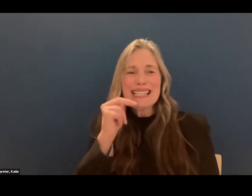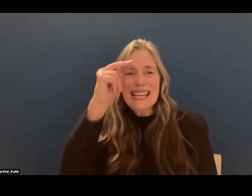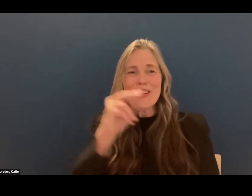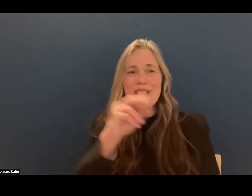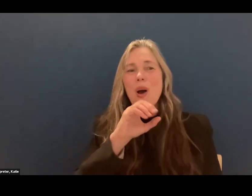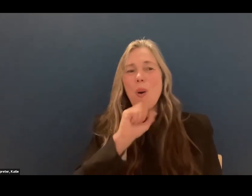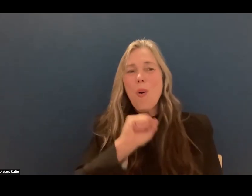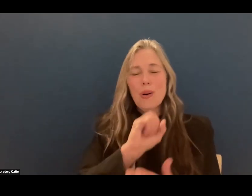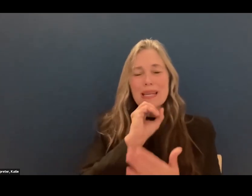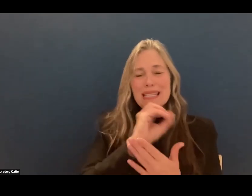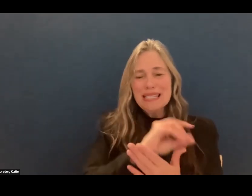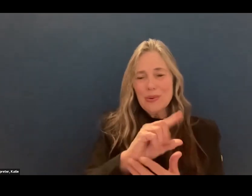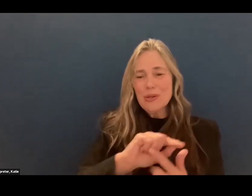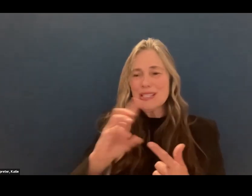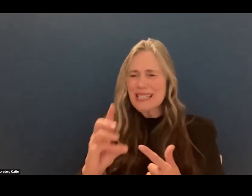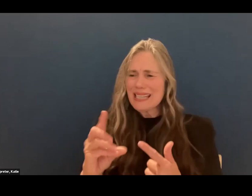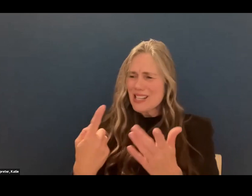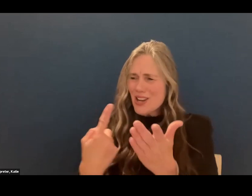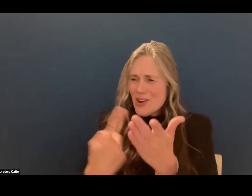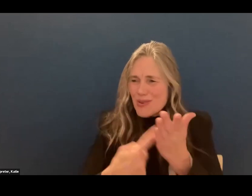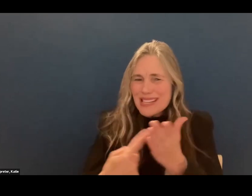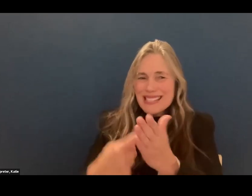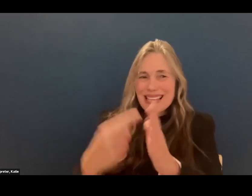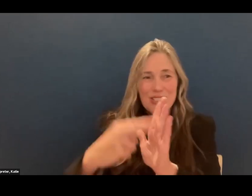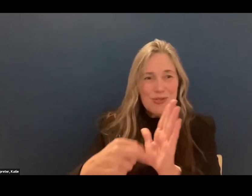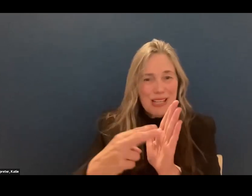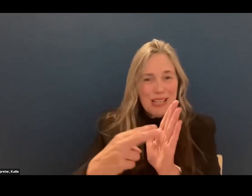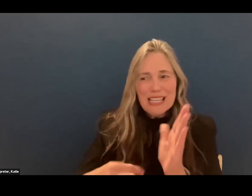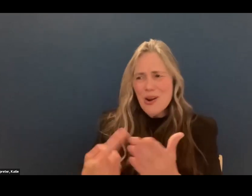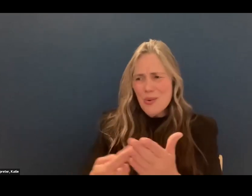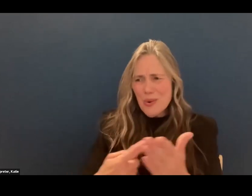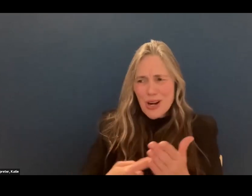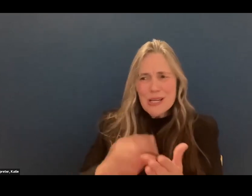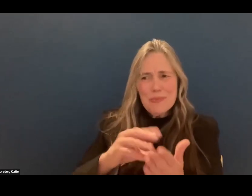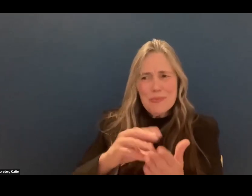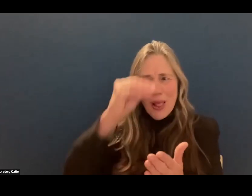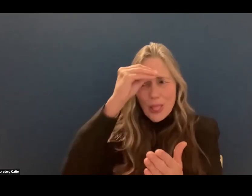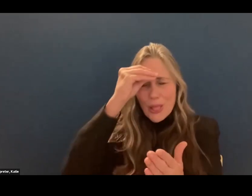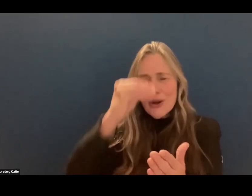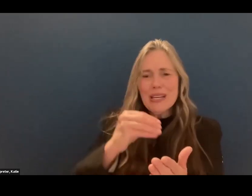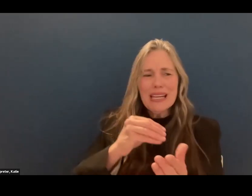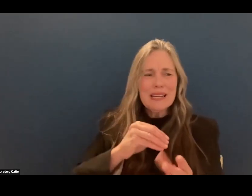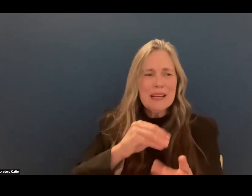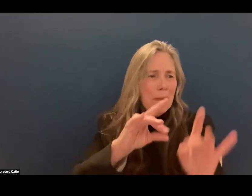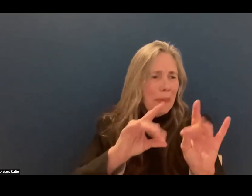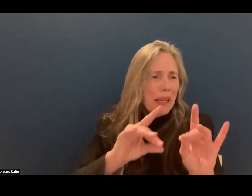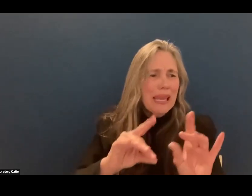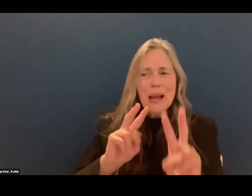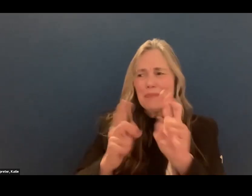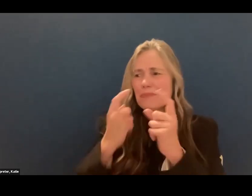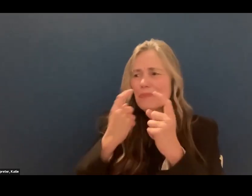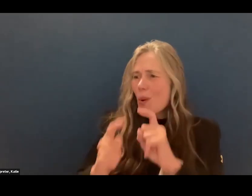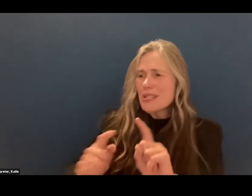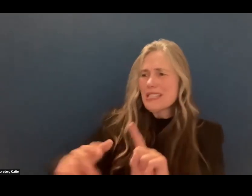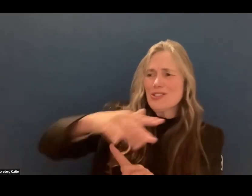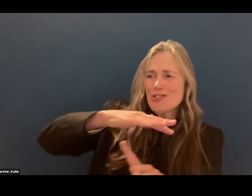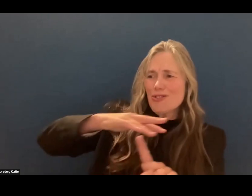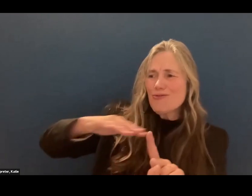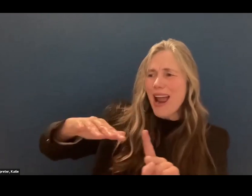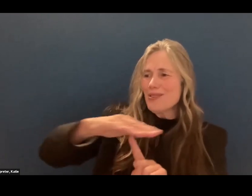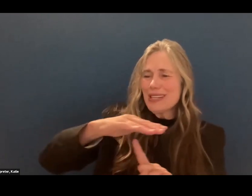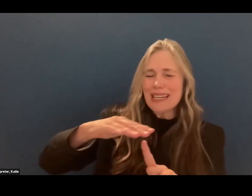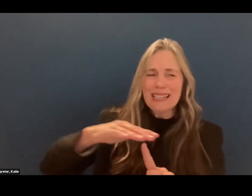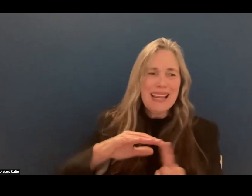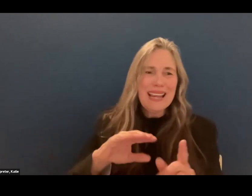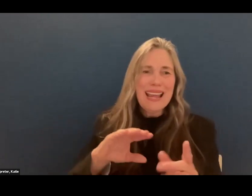6. And we talked about reading, we talked about learning, about their surroundings and such, and just, you know, how much we can